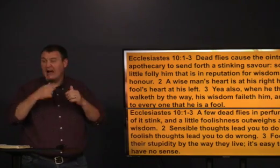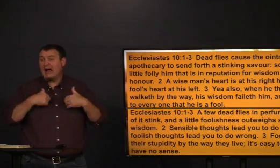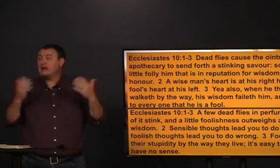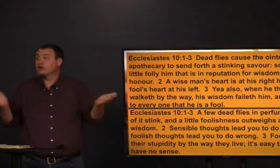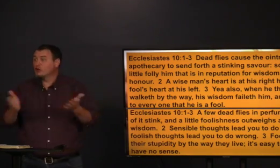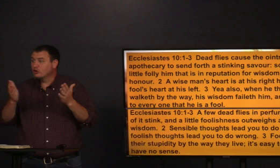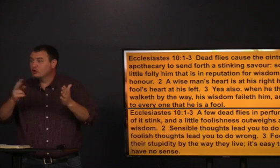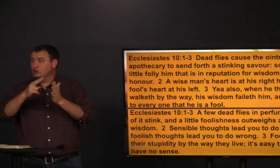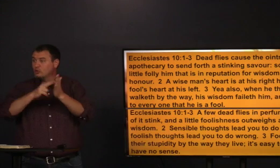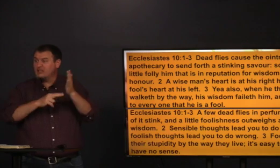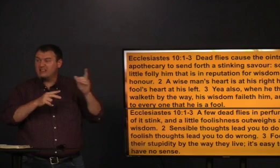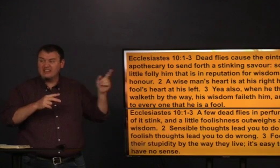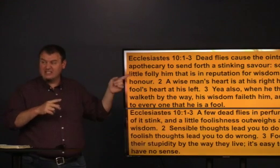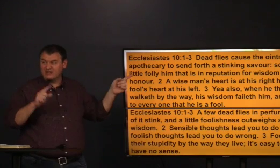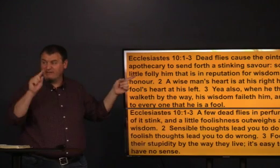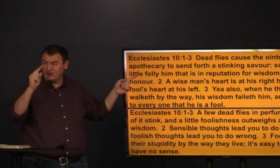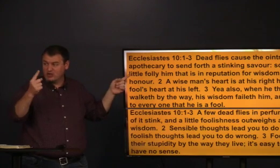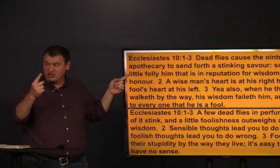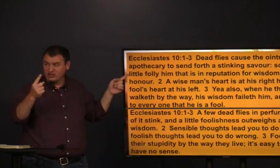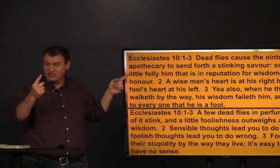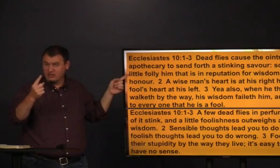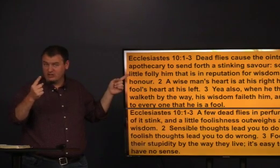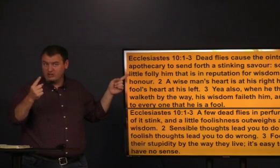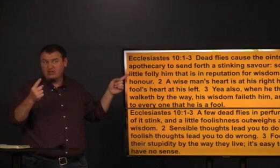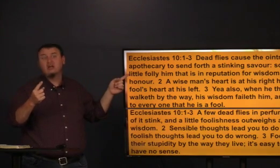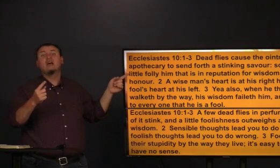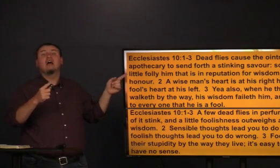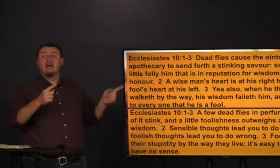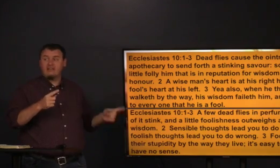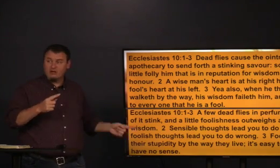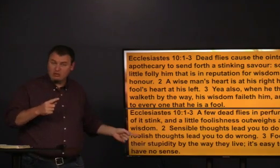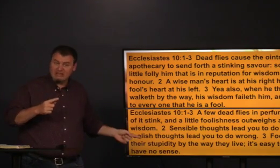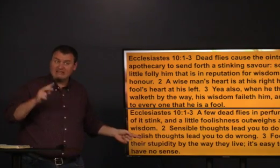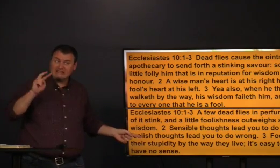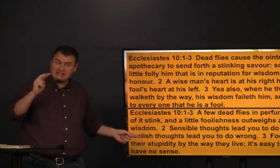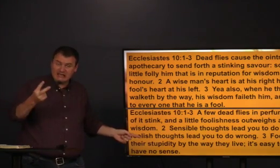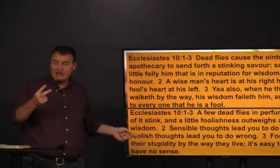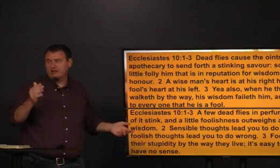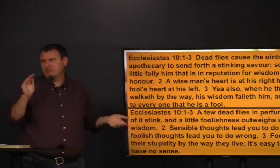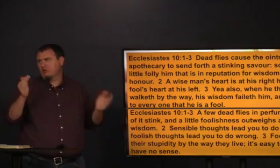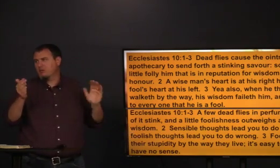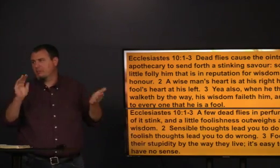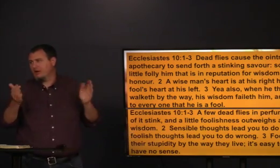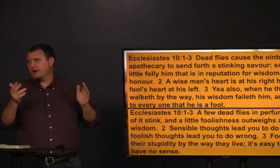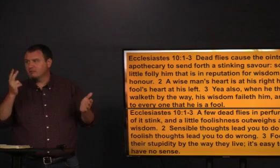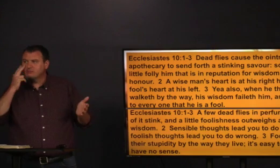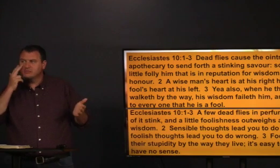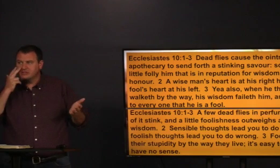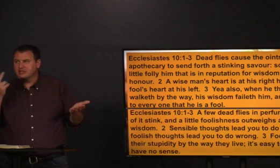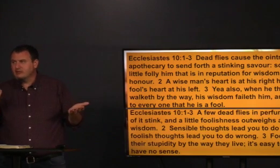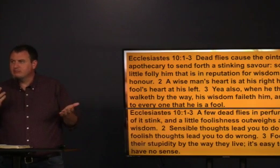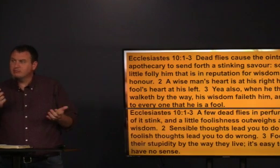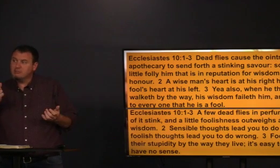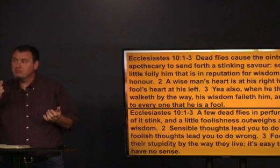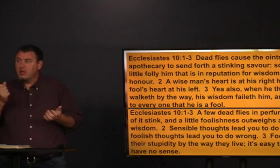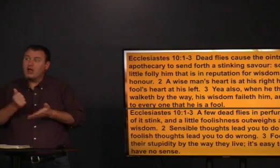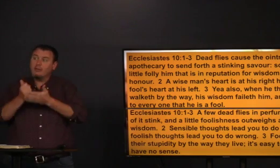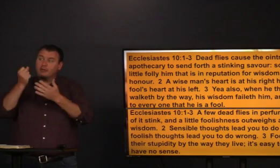I encourage you to read this first, and then read this second, compare, see, help